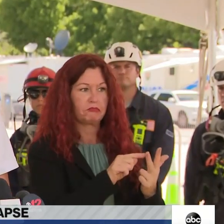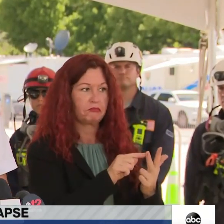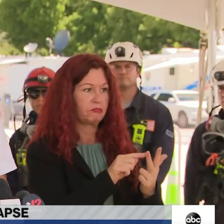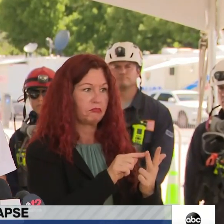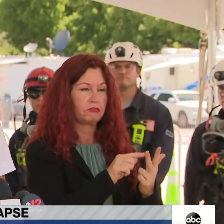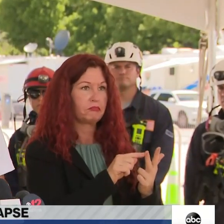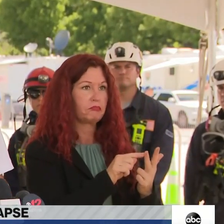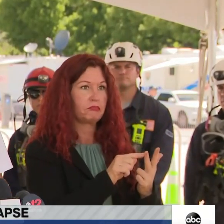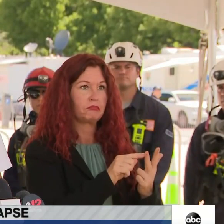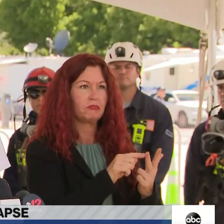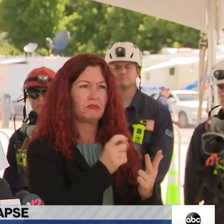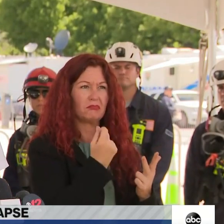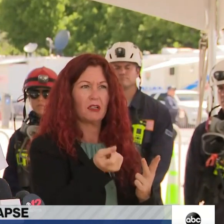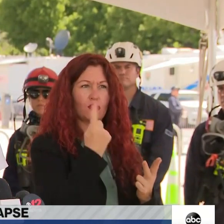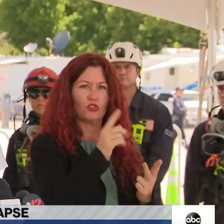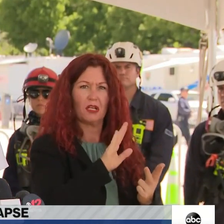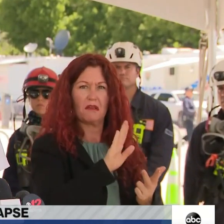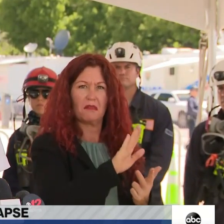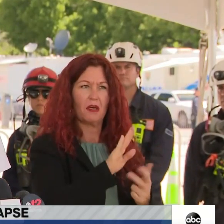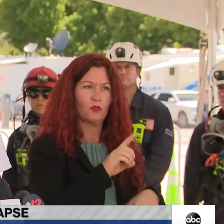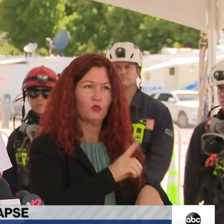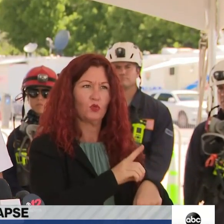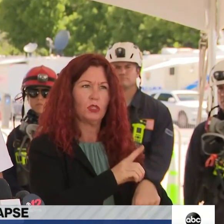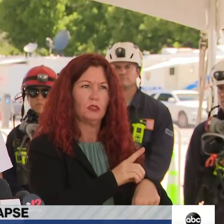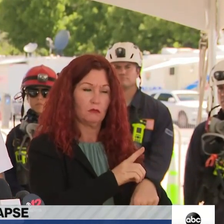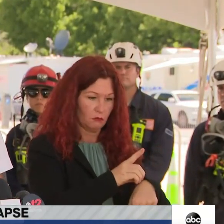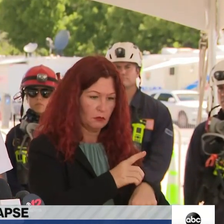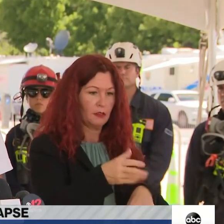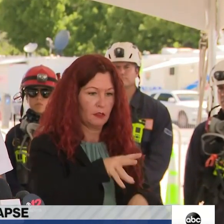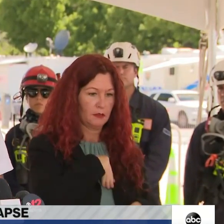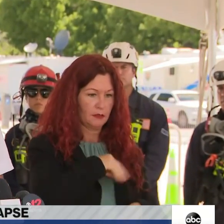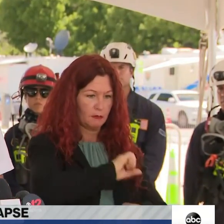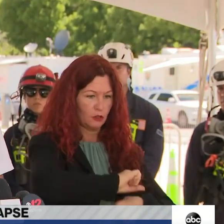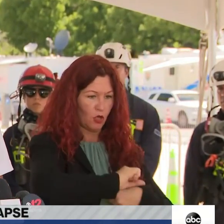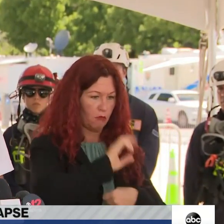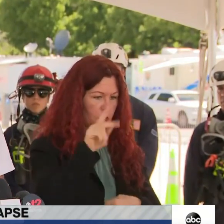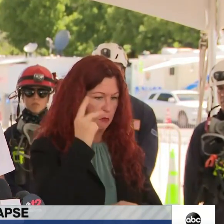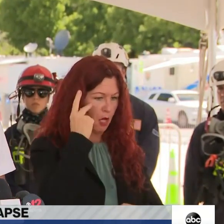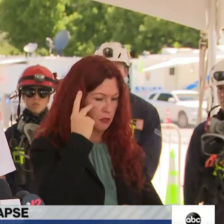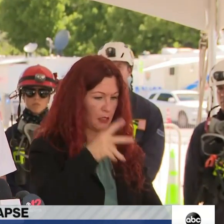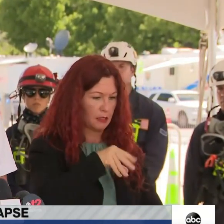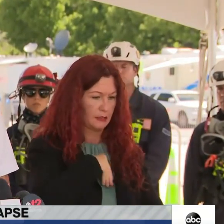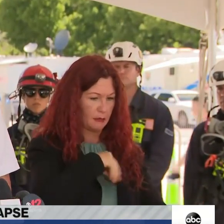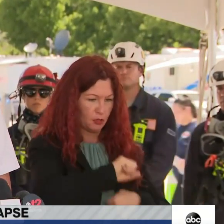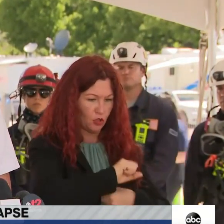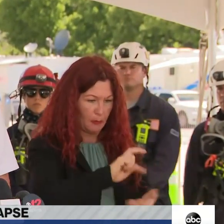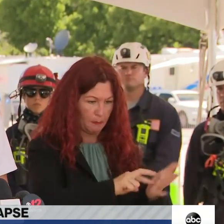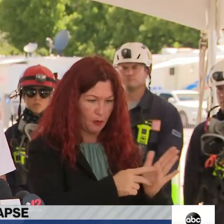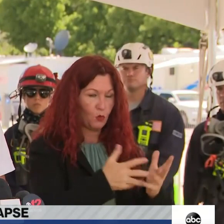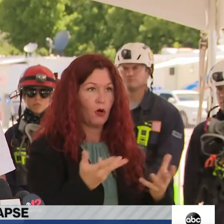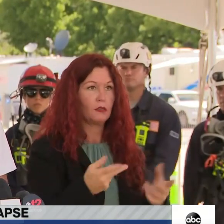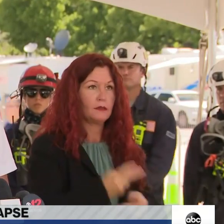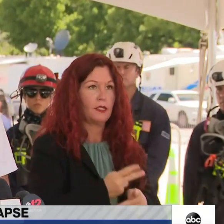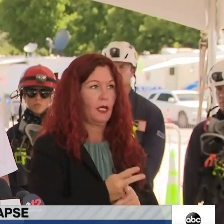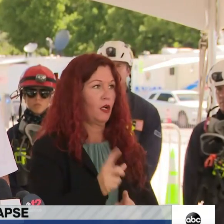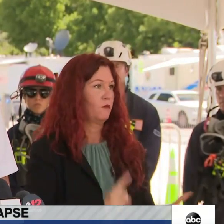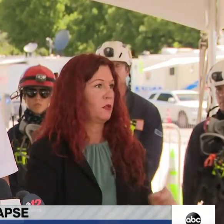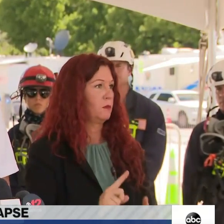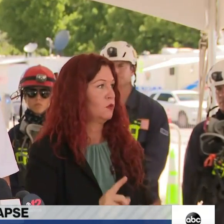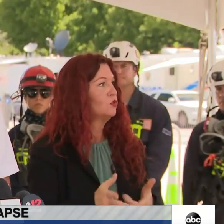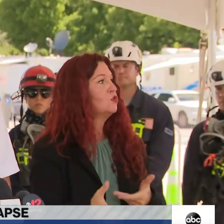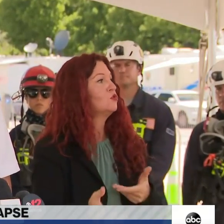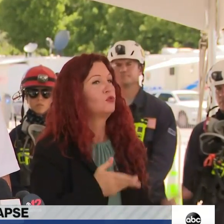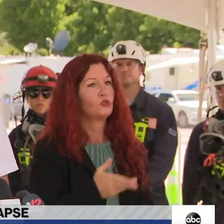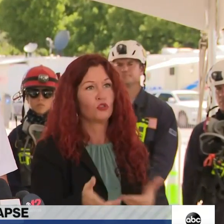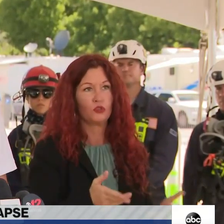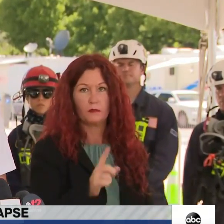forgotten what their duty is, and that is to serve. We are all here to serve and support and do the jobs that we